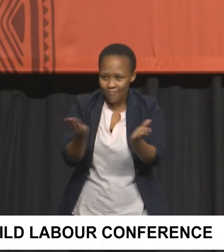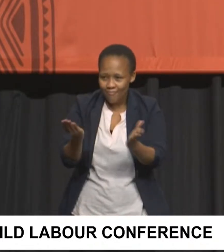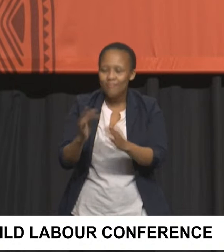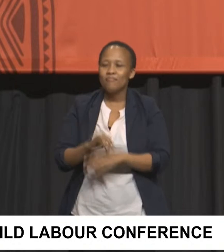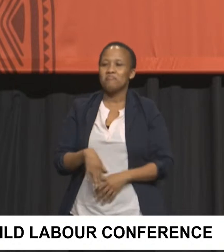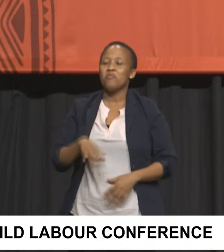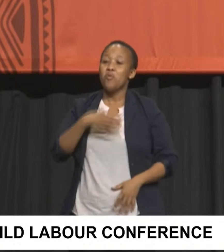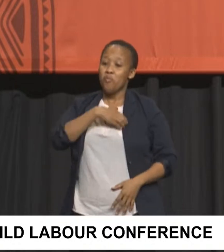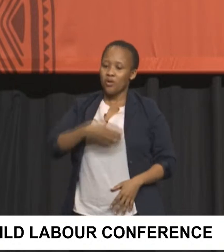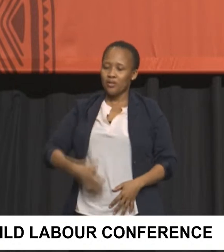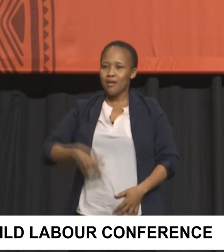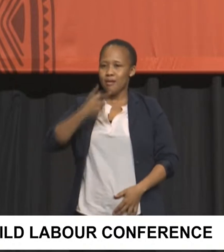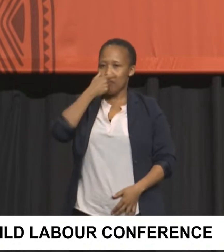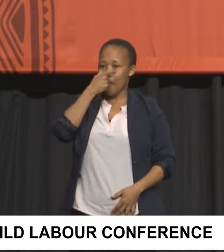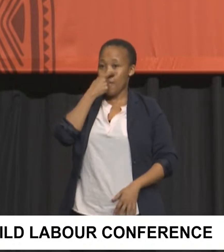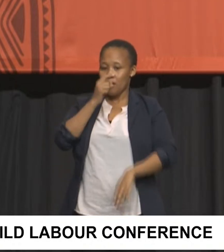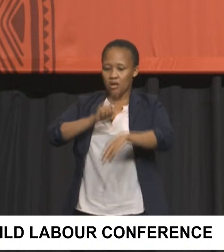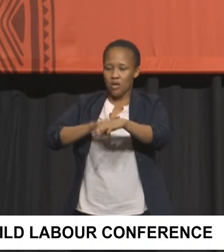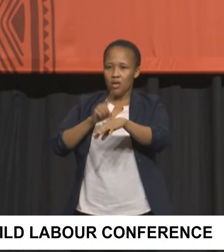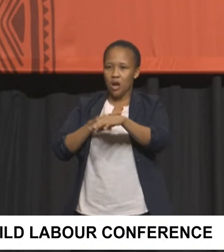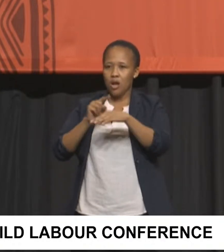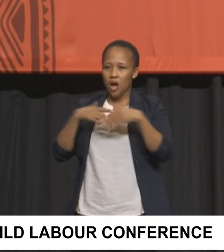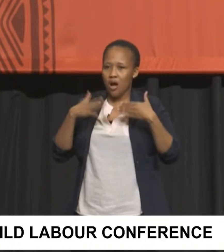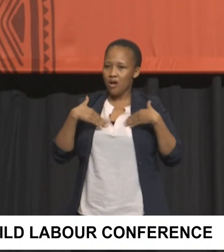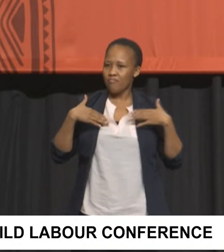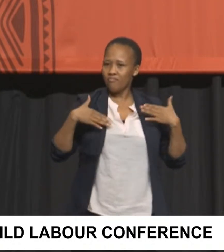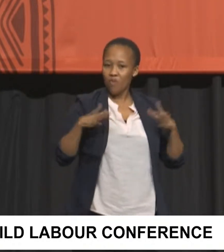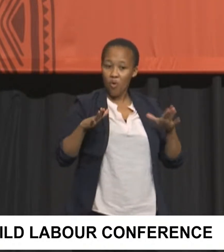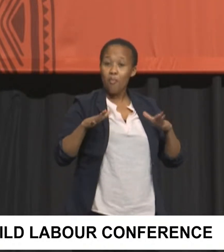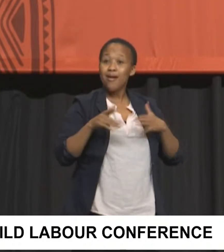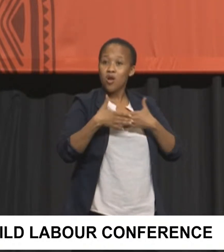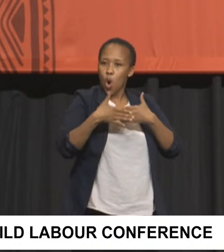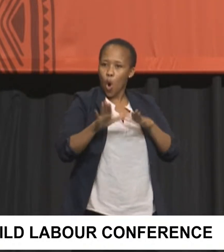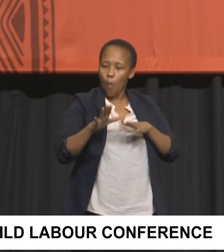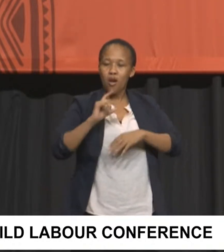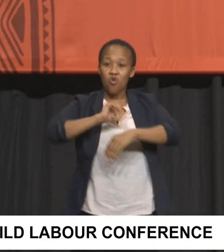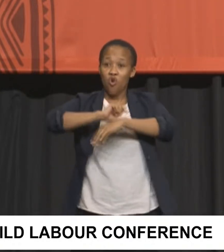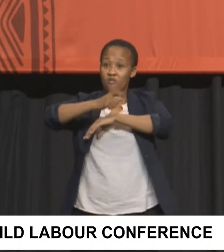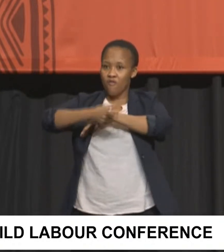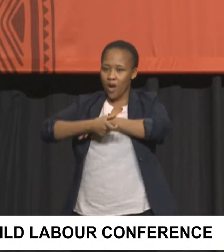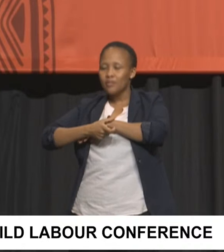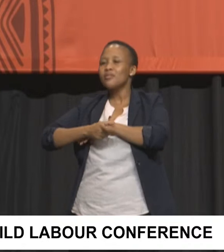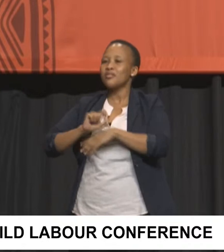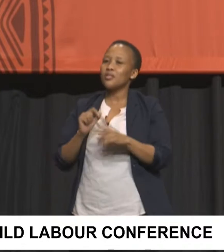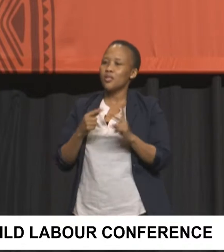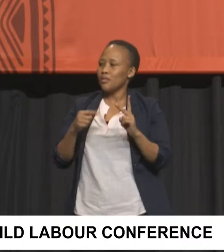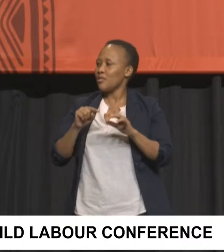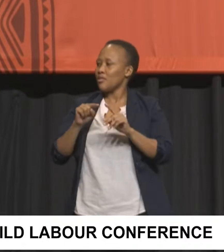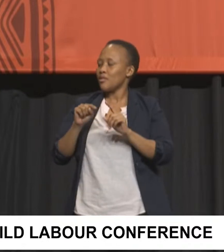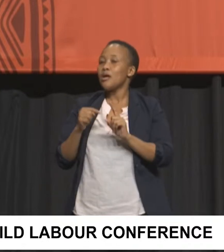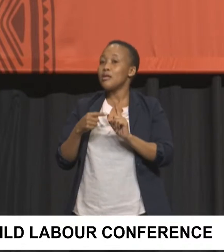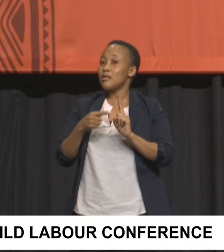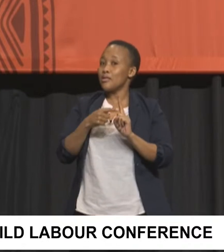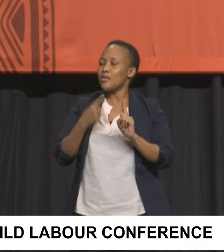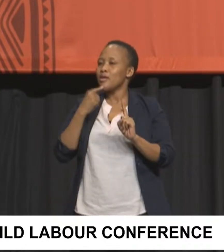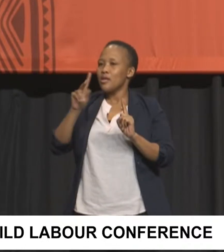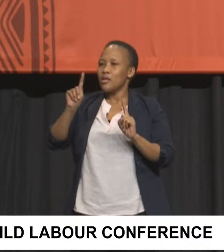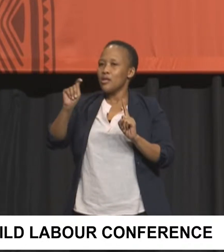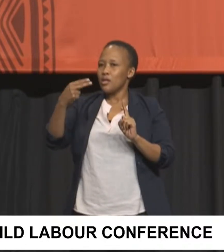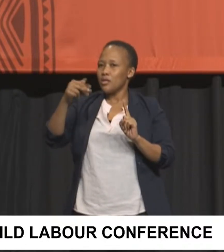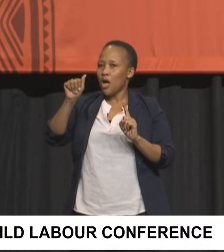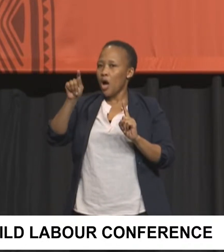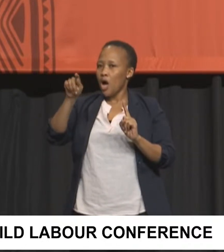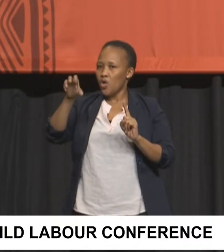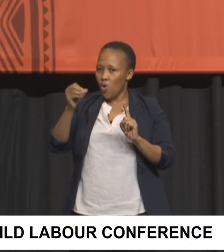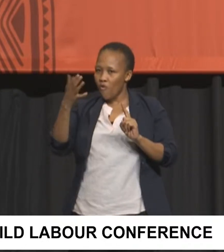President Ramaphosa said when he opened this important conference, in responding, by the way, to Tato Mhlungu, who had spoken